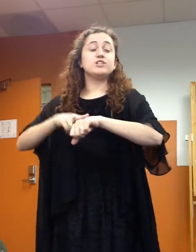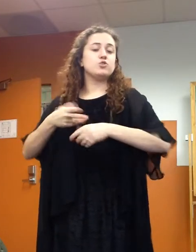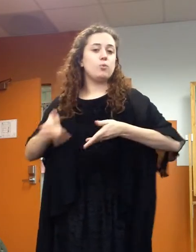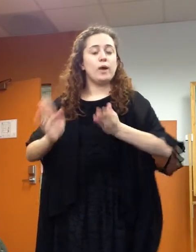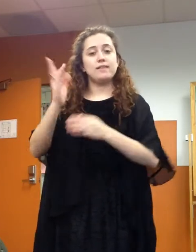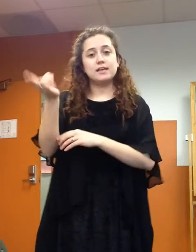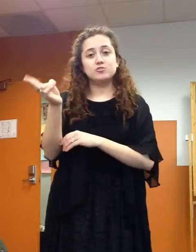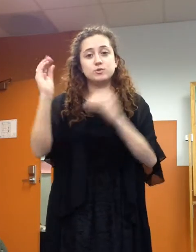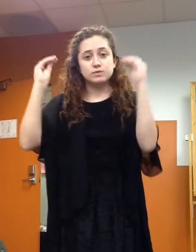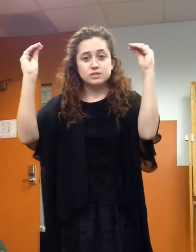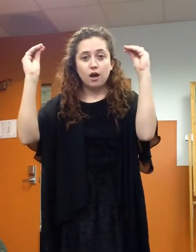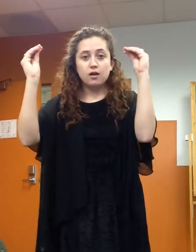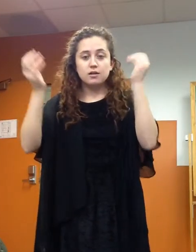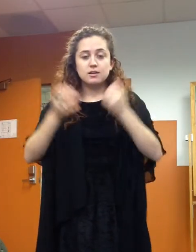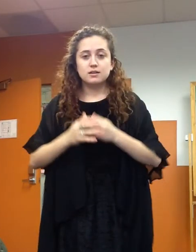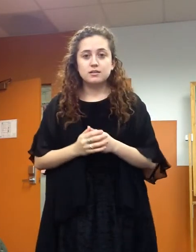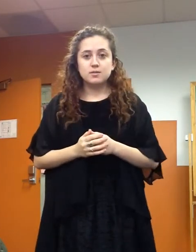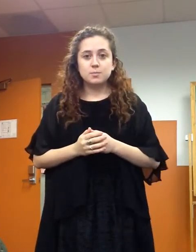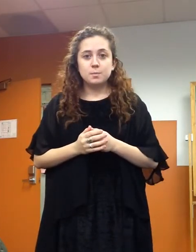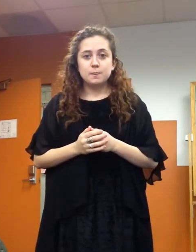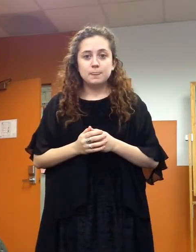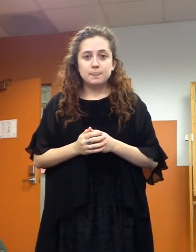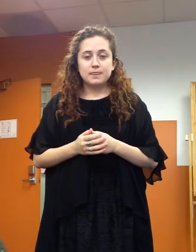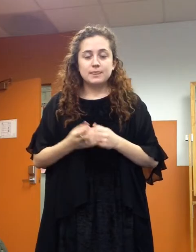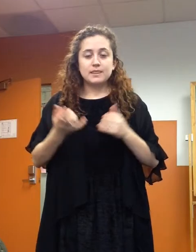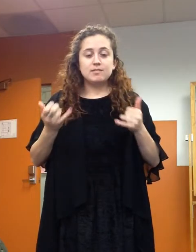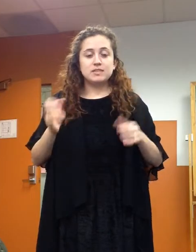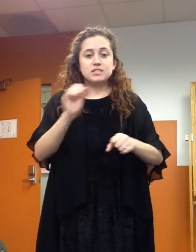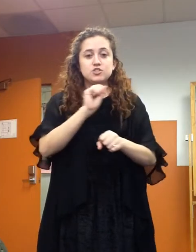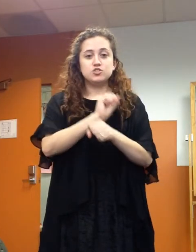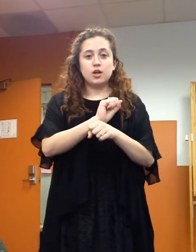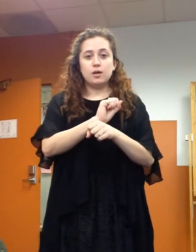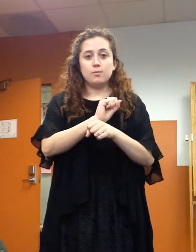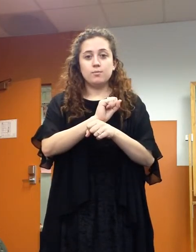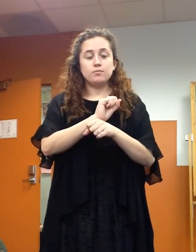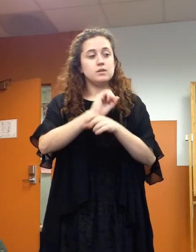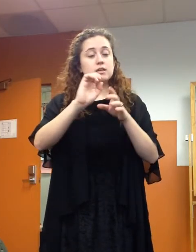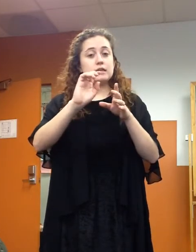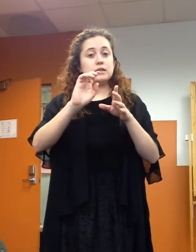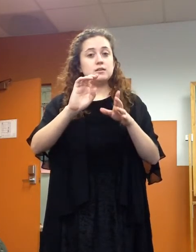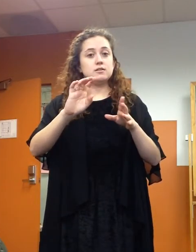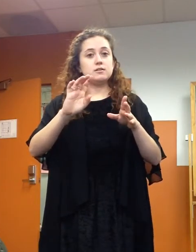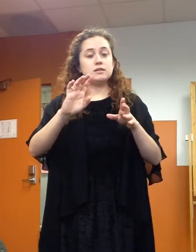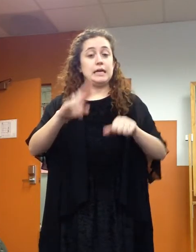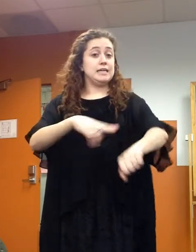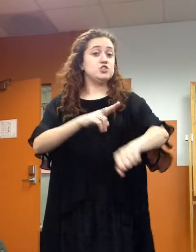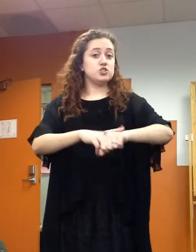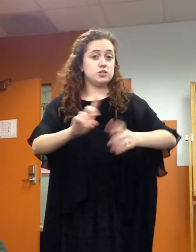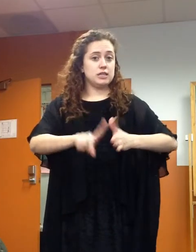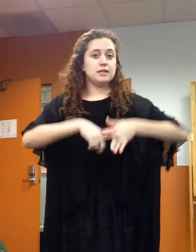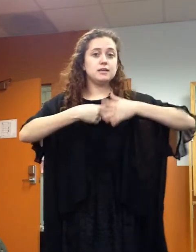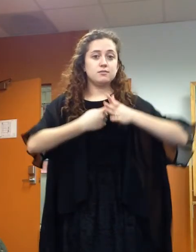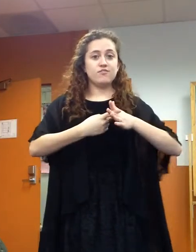This job went initially to social studies teachers who had been around